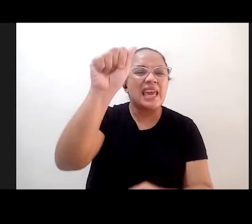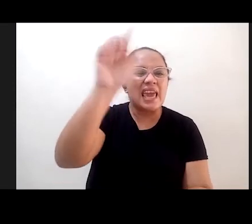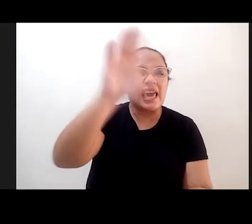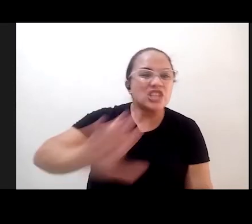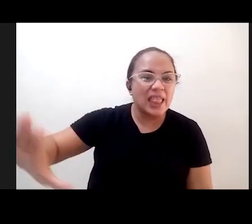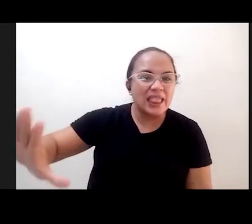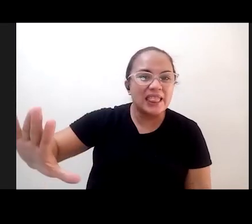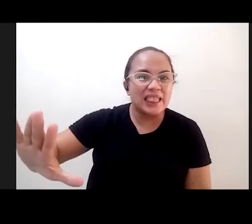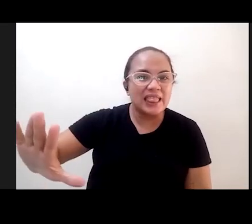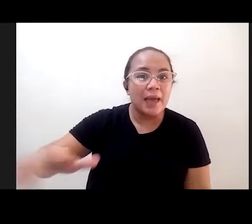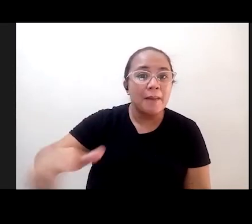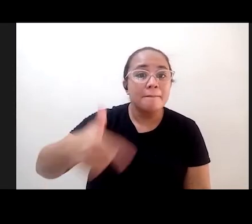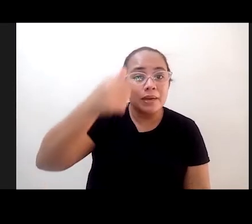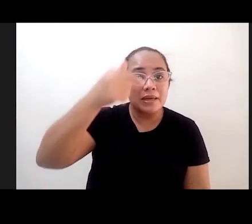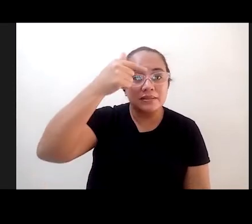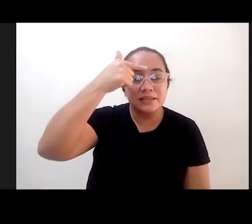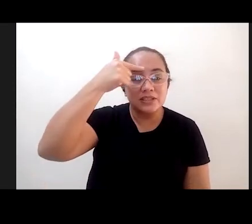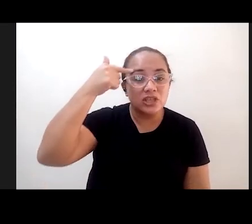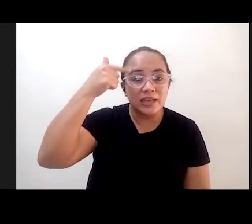this sign,